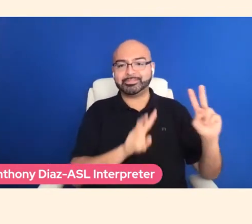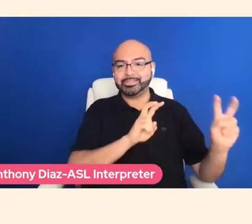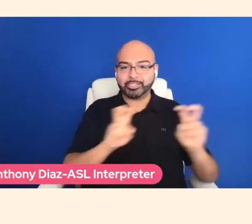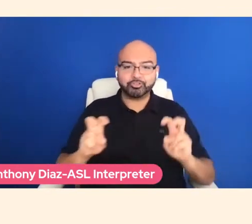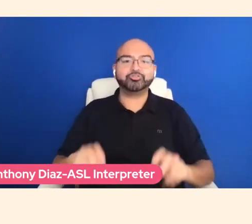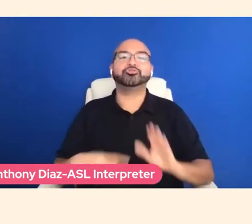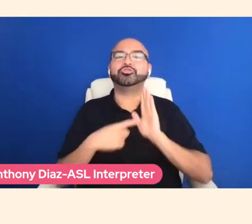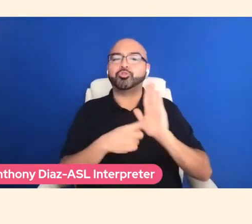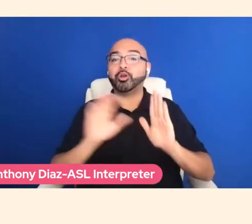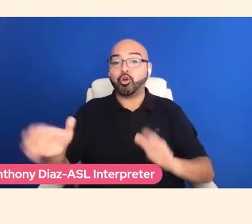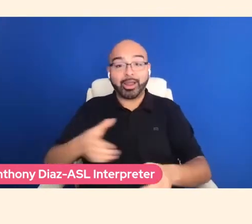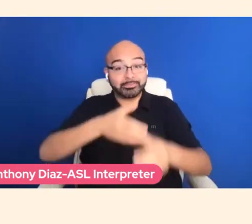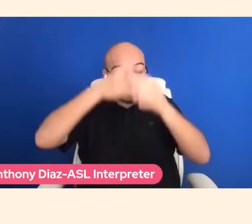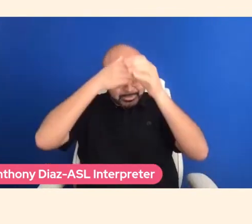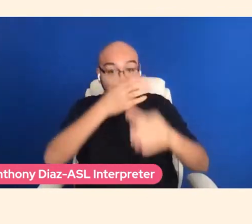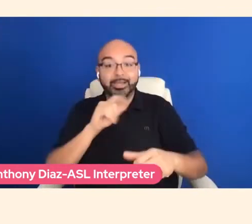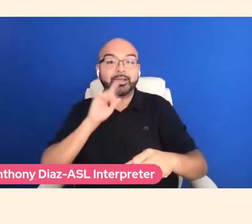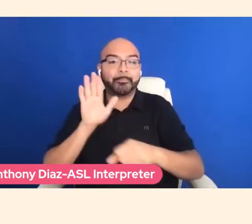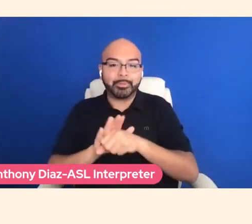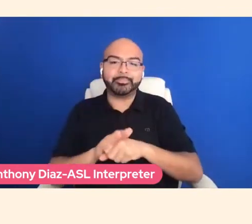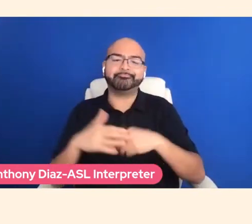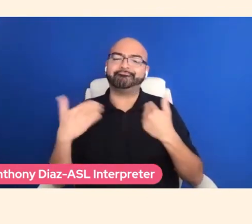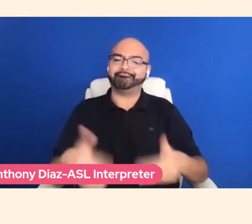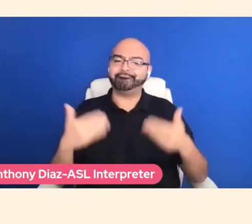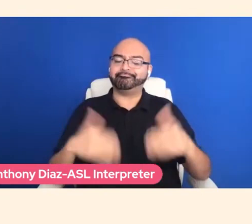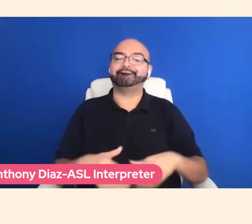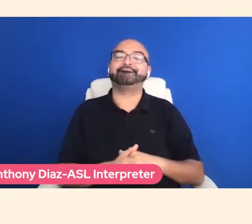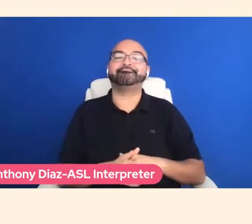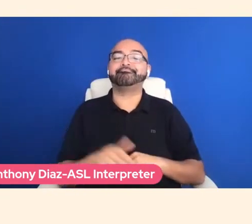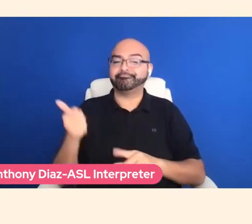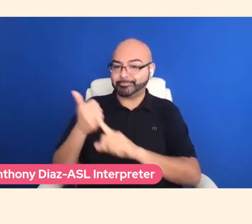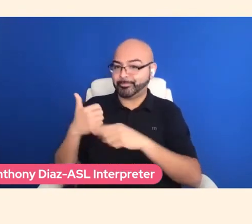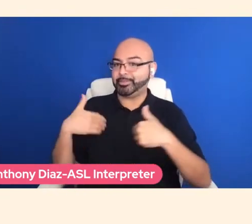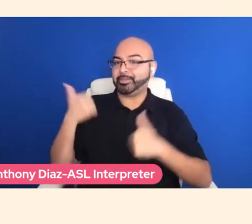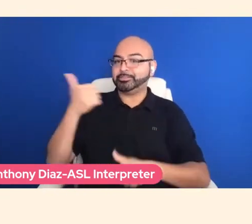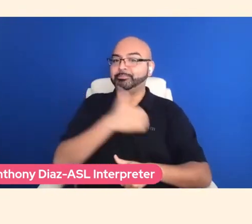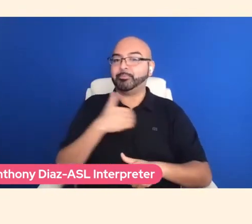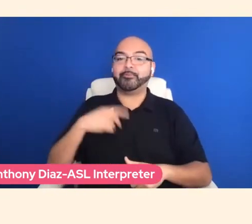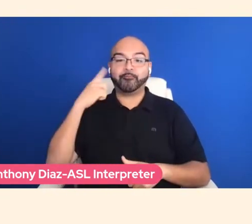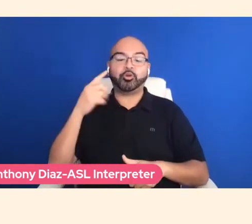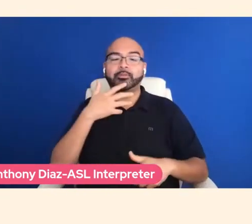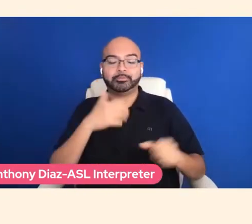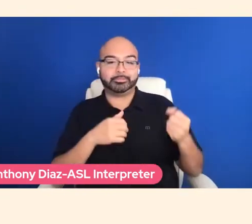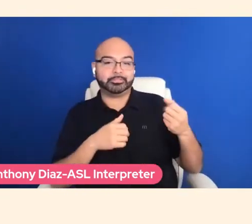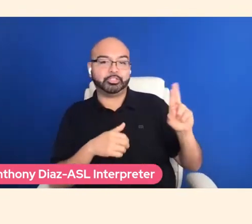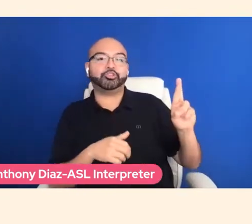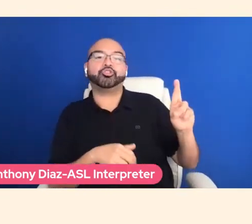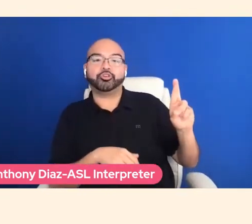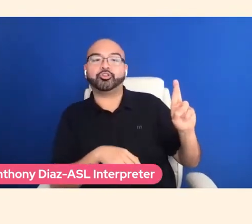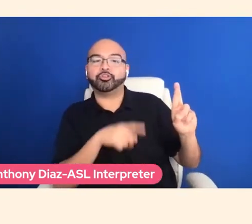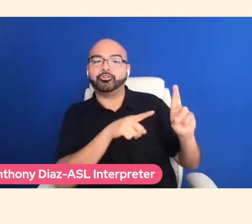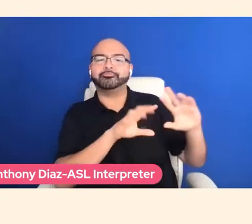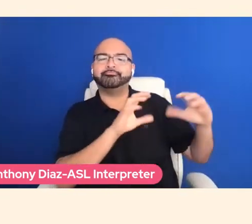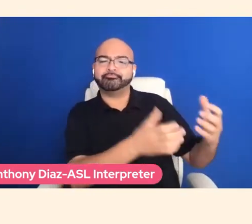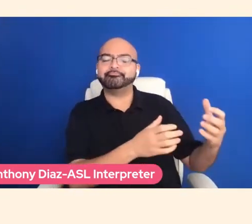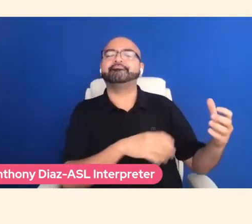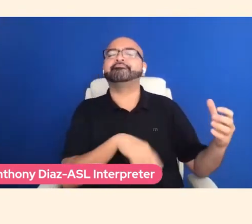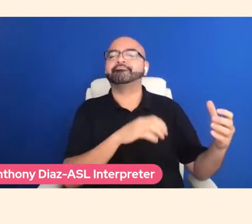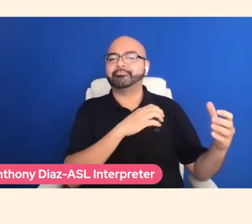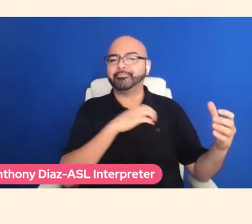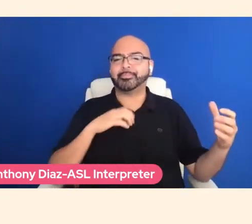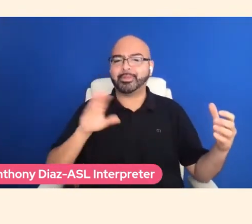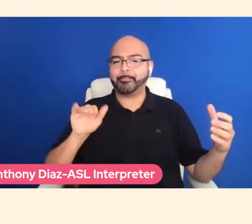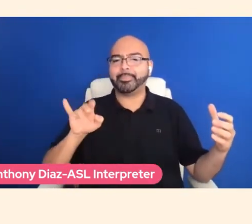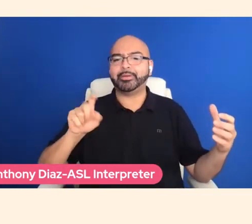her expertise and commitment. As one of the youngest members of the senior administration cabinet at Baltimore Safe Haven, she brings a